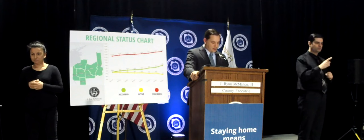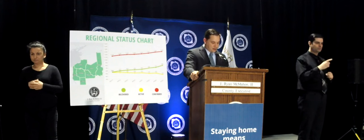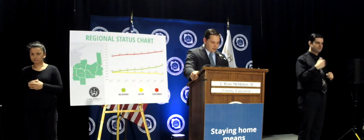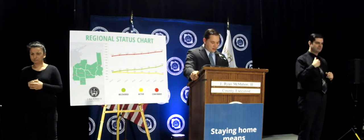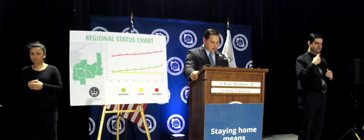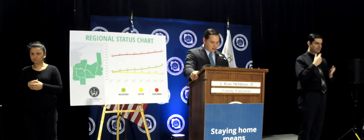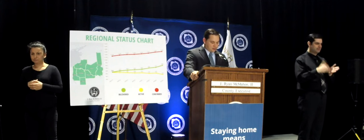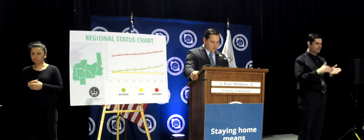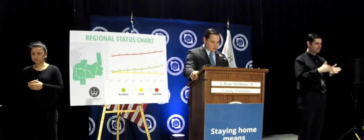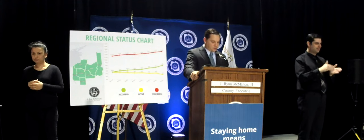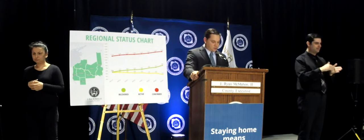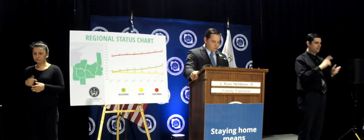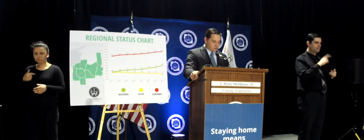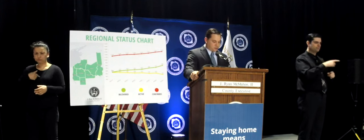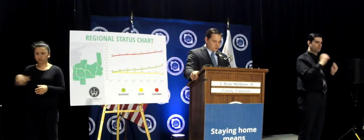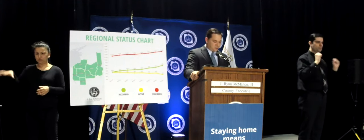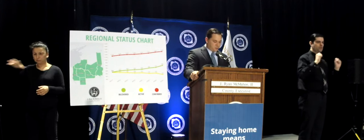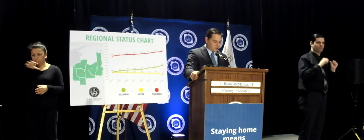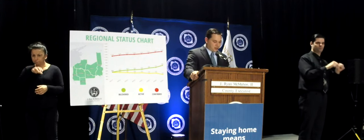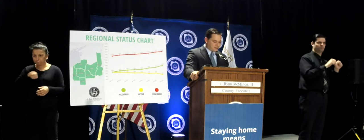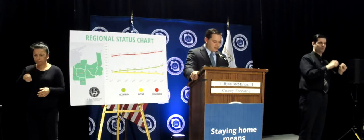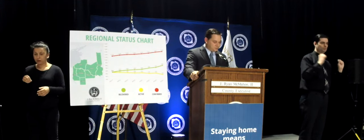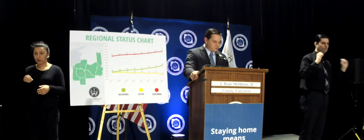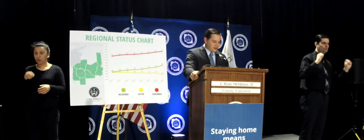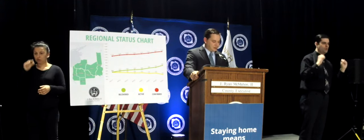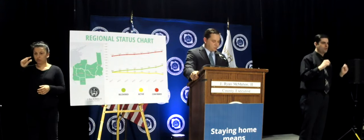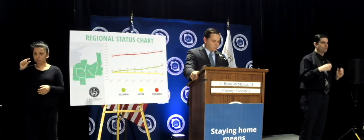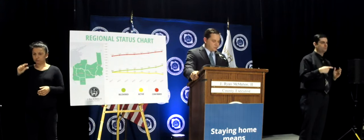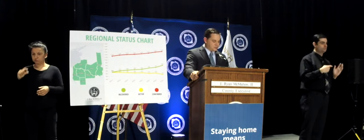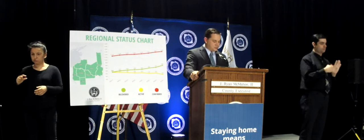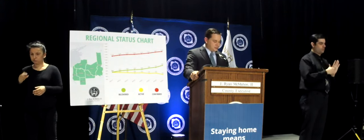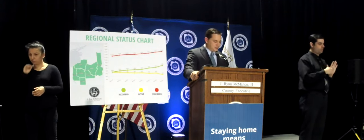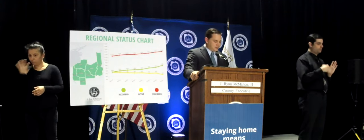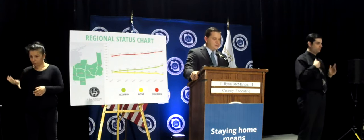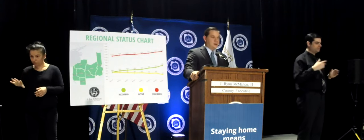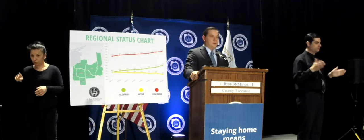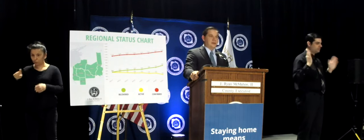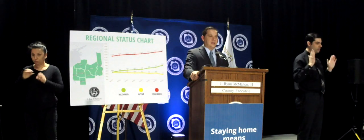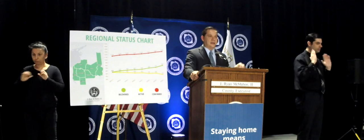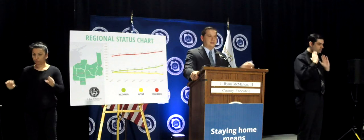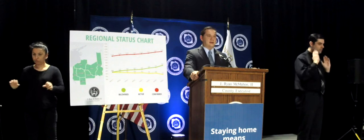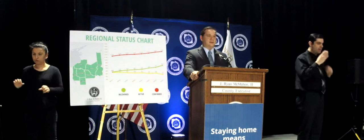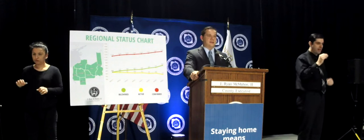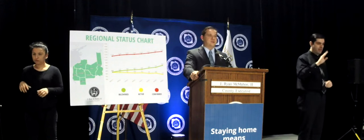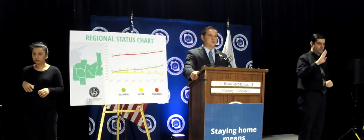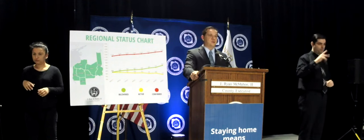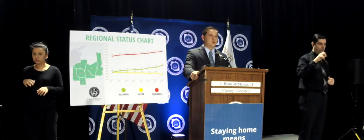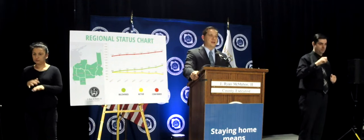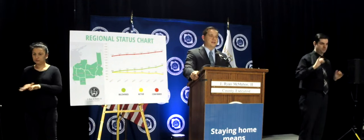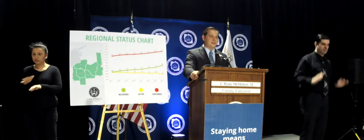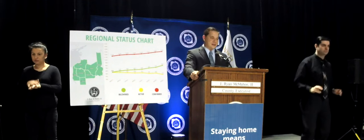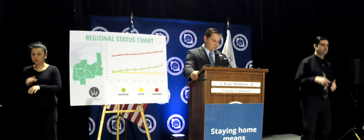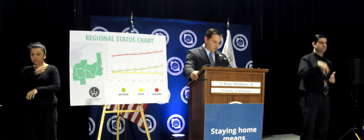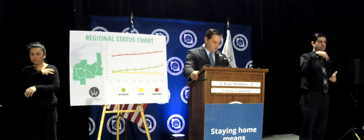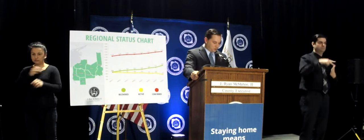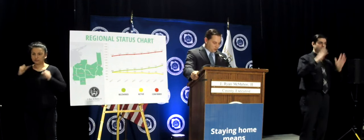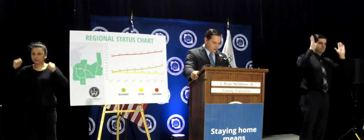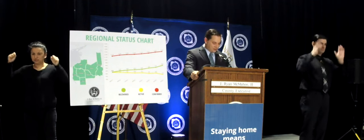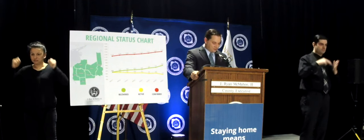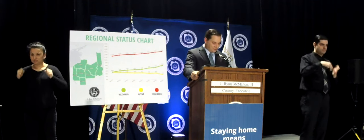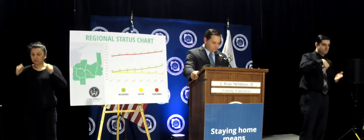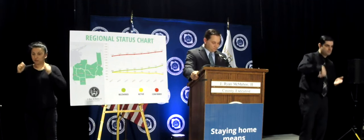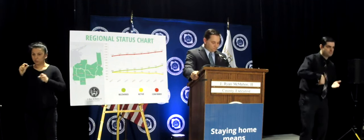in. And I think she owes me a bunch of jumping jacks, sit-ups, and burpees. So, Katie, thanks for tuning in. We love